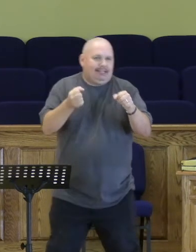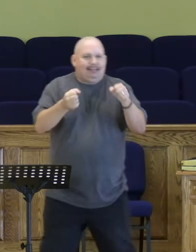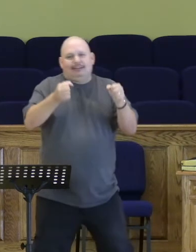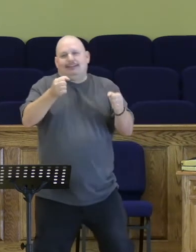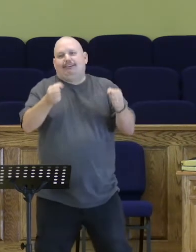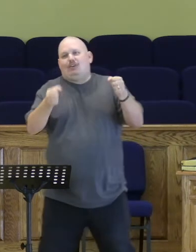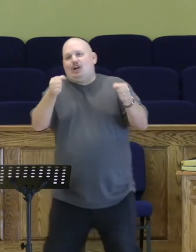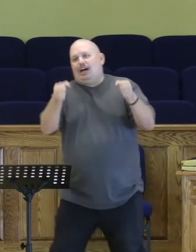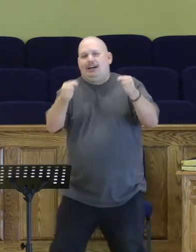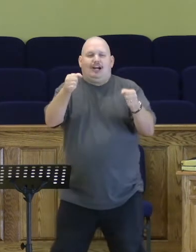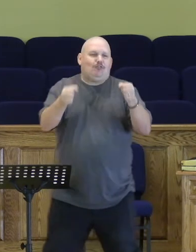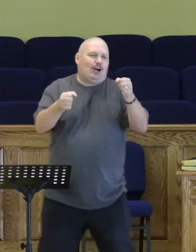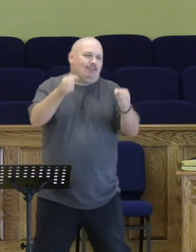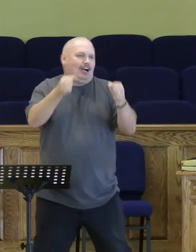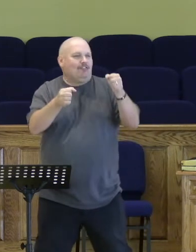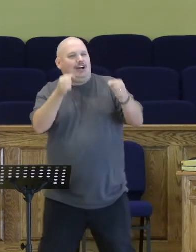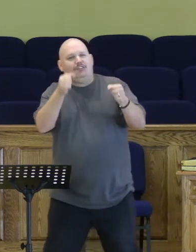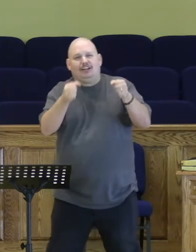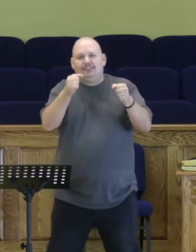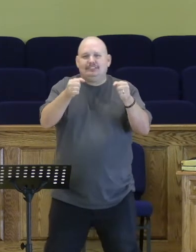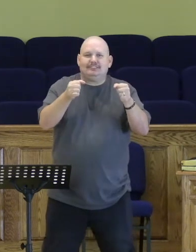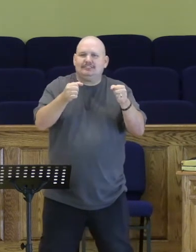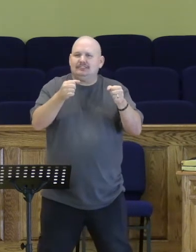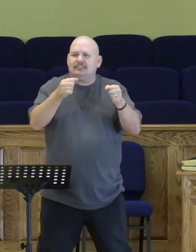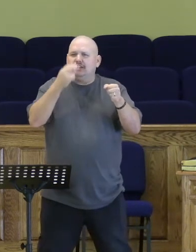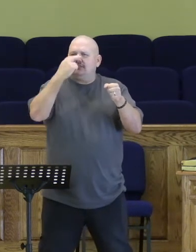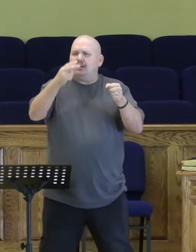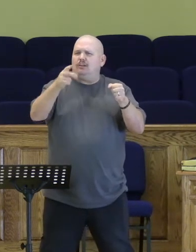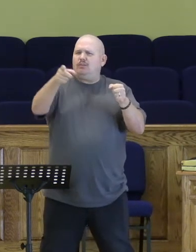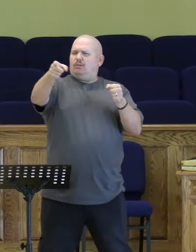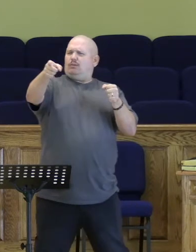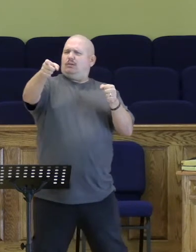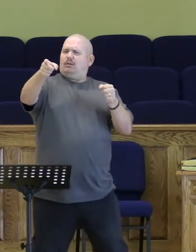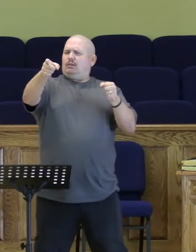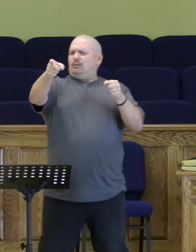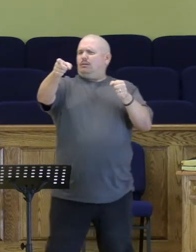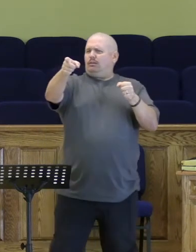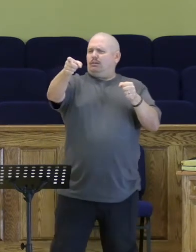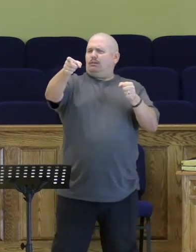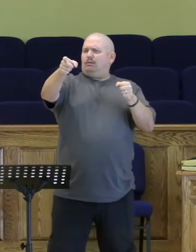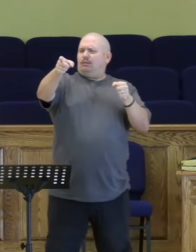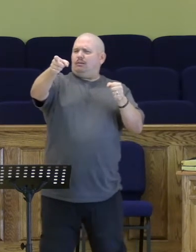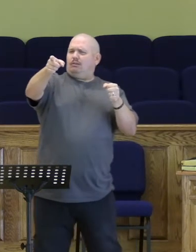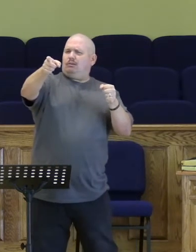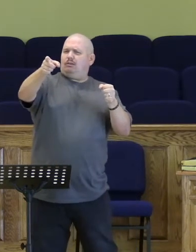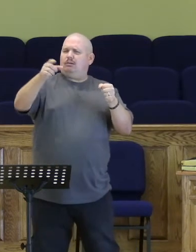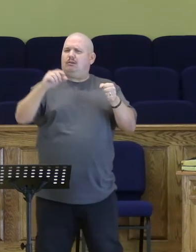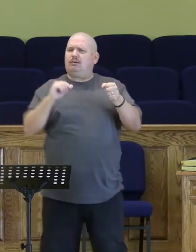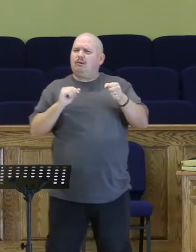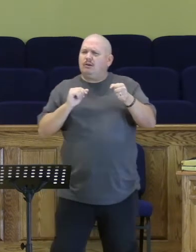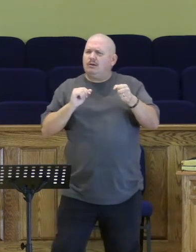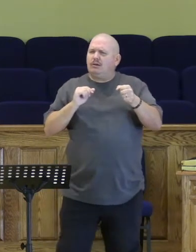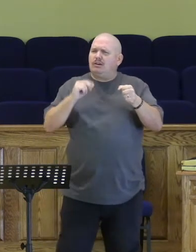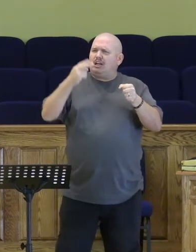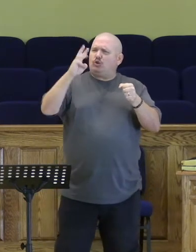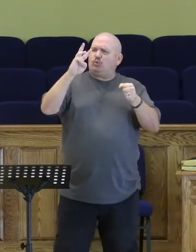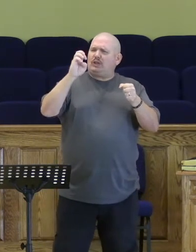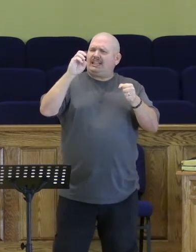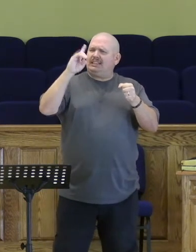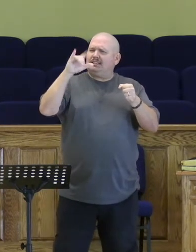Jr. I'm going to keep on driving. Oh, wait. I see something in the distance.